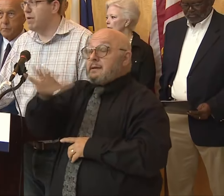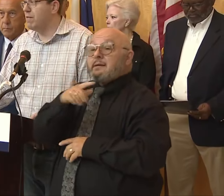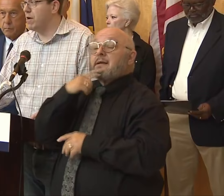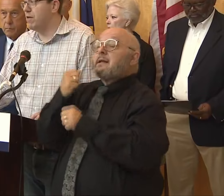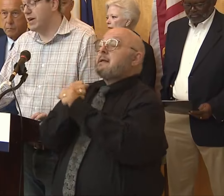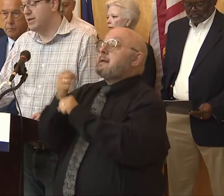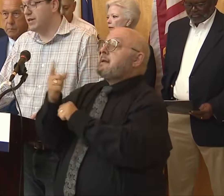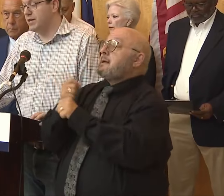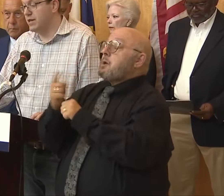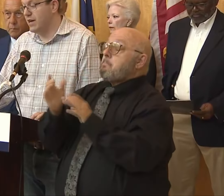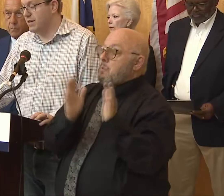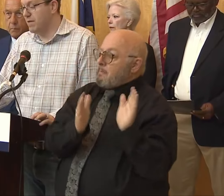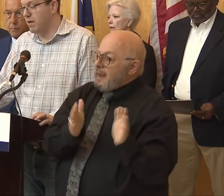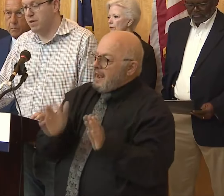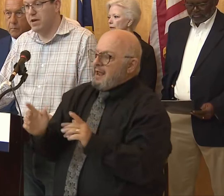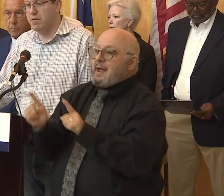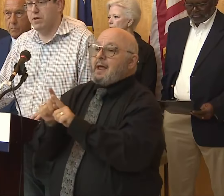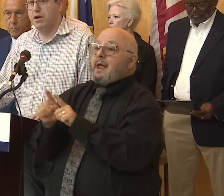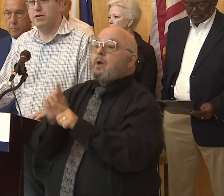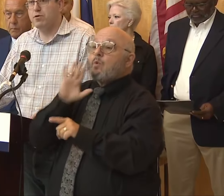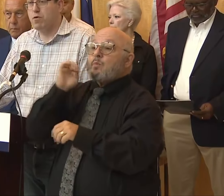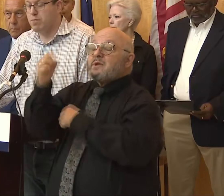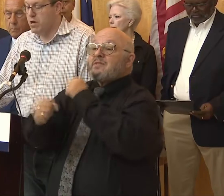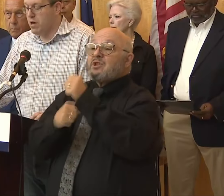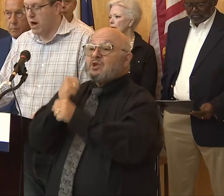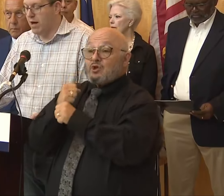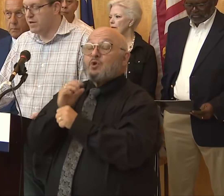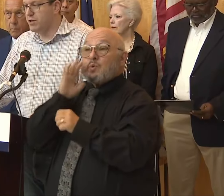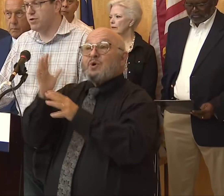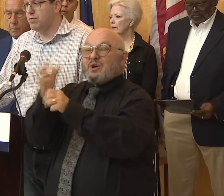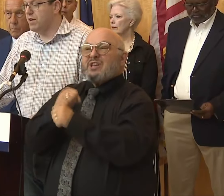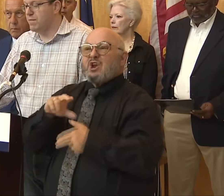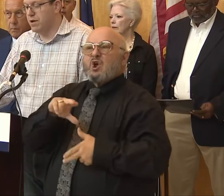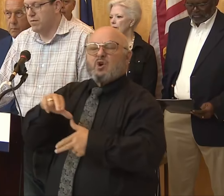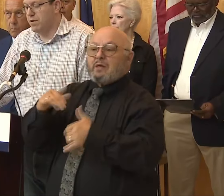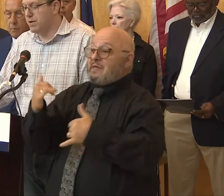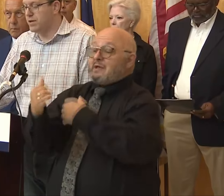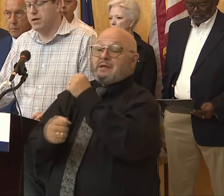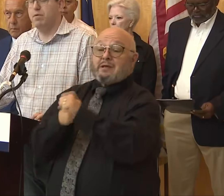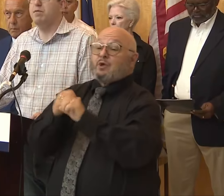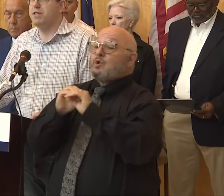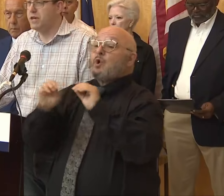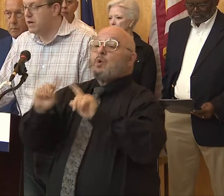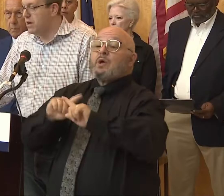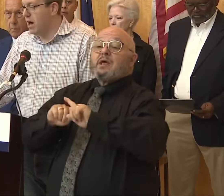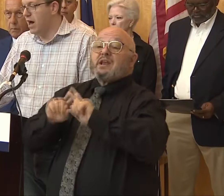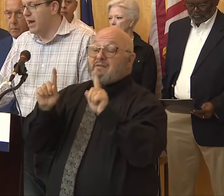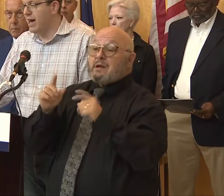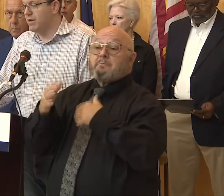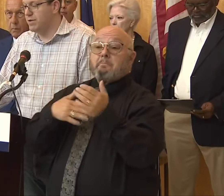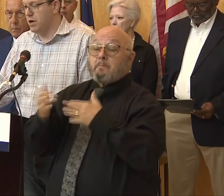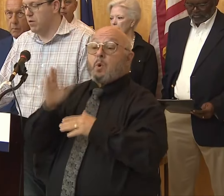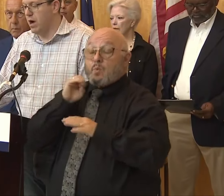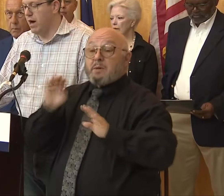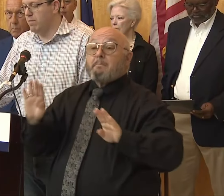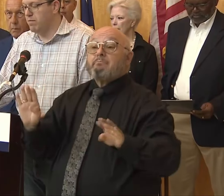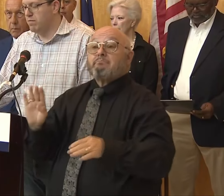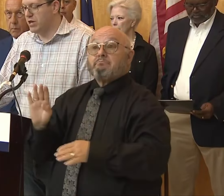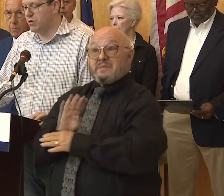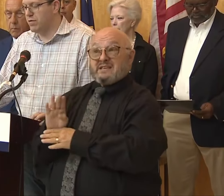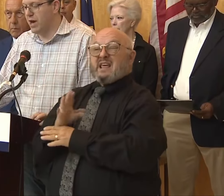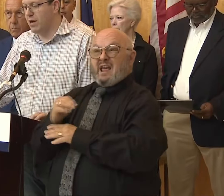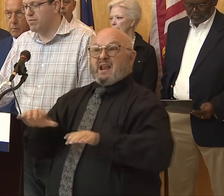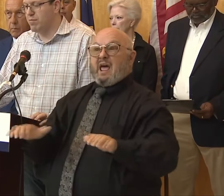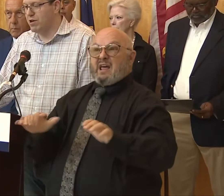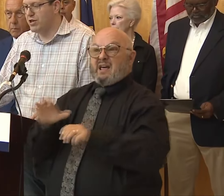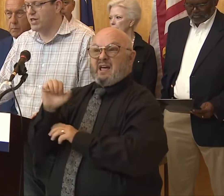year to prepare for hurricane season as if that'll be the year that you get a storm. This year is no different, even if it is going to be busy. And active. So make